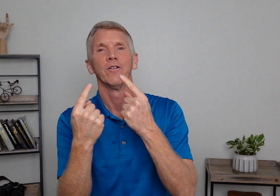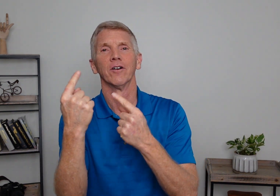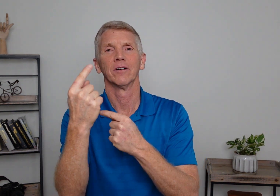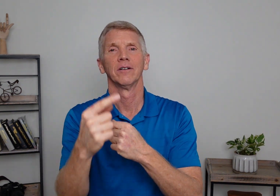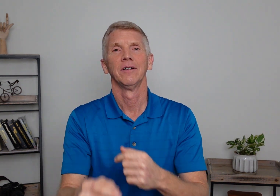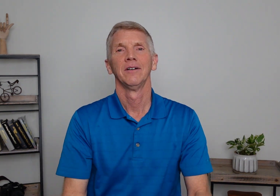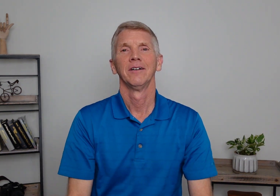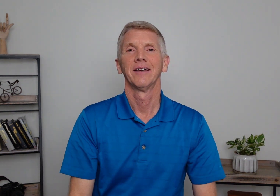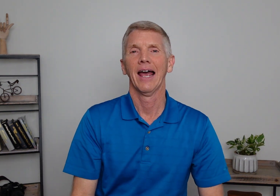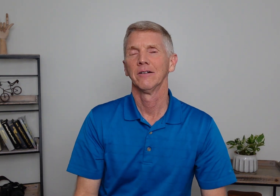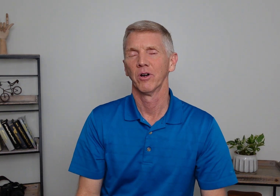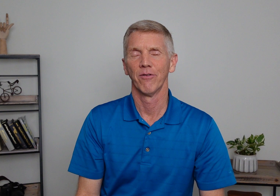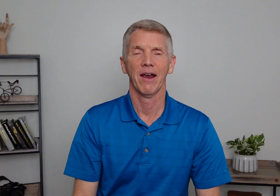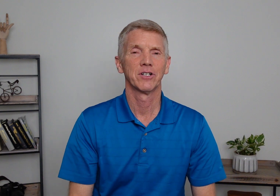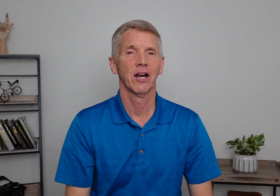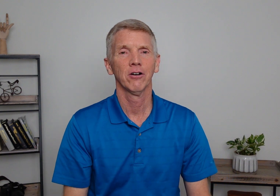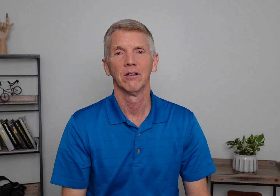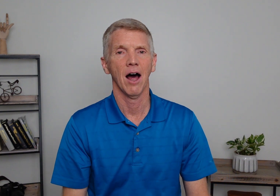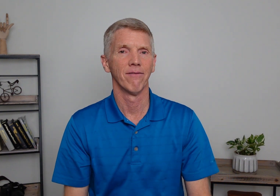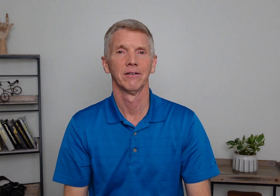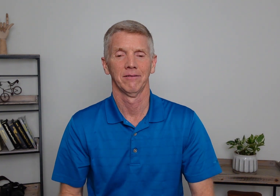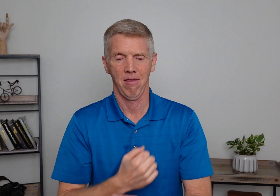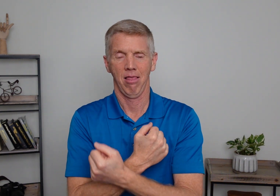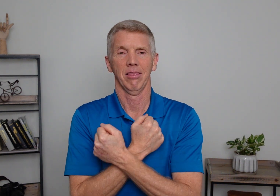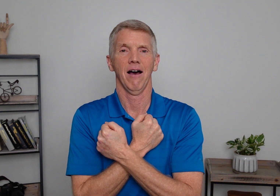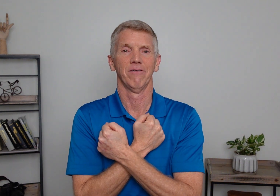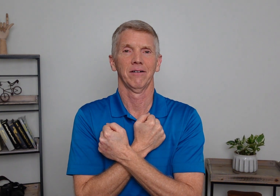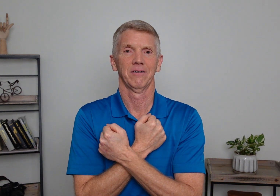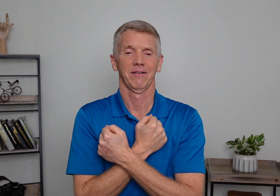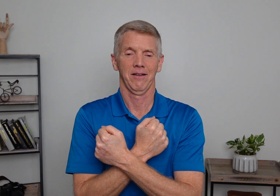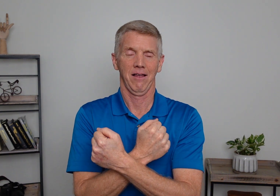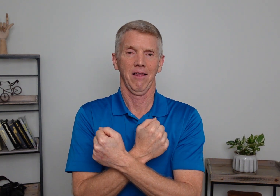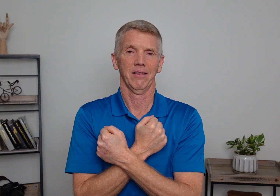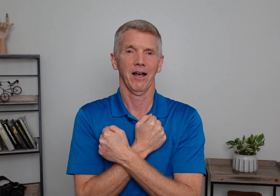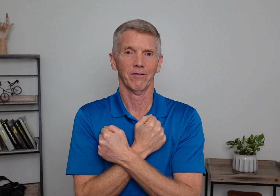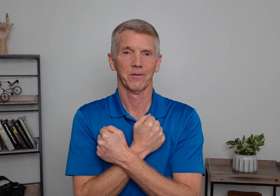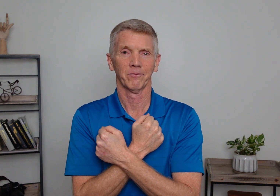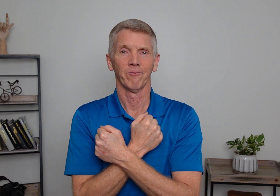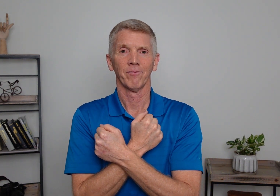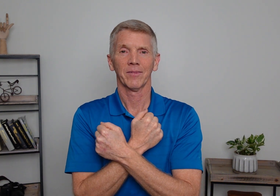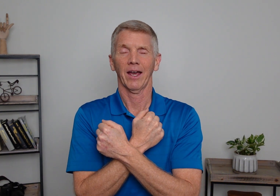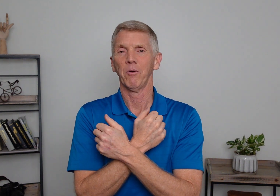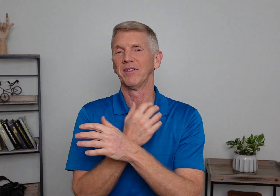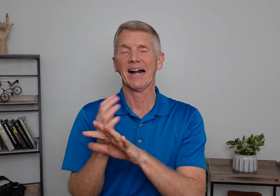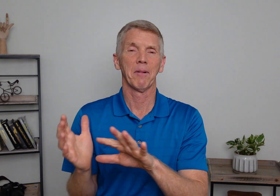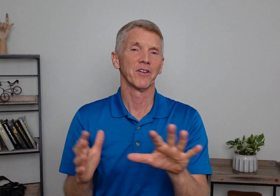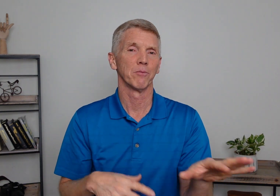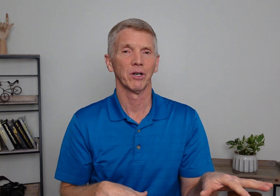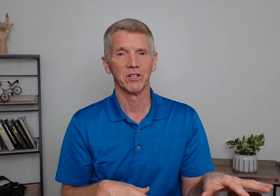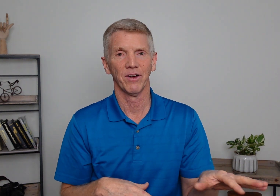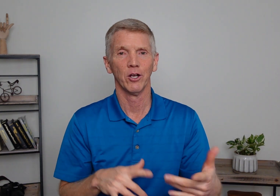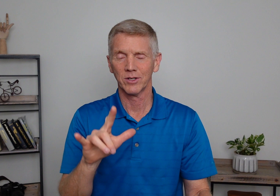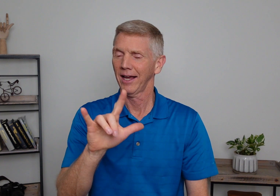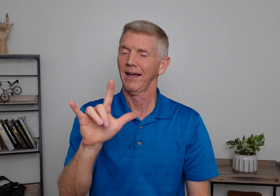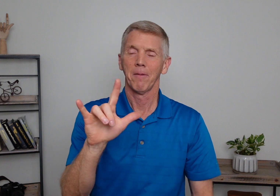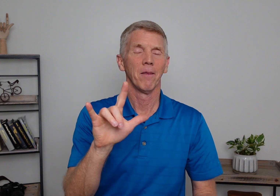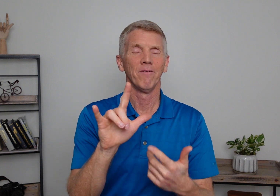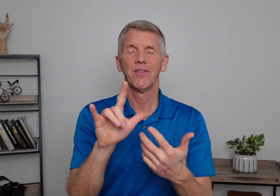Wonder. Okay? One of the favorites here? Love. Love. Love. Okay? We've talked about this in previous videos.